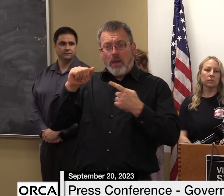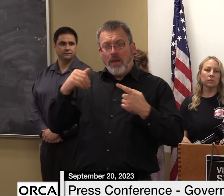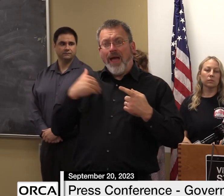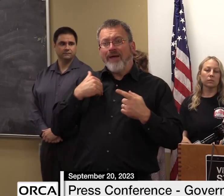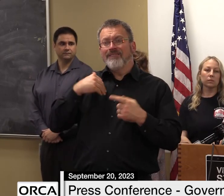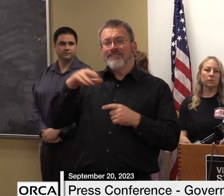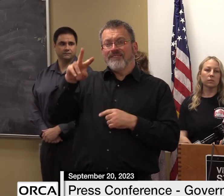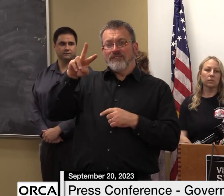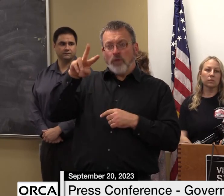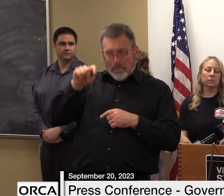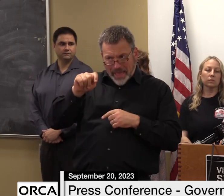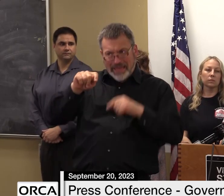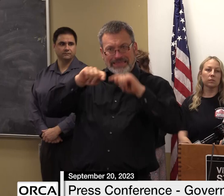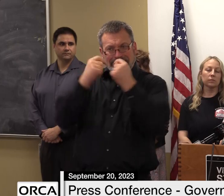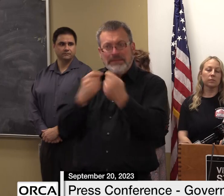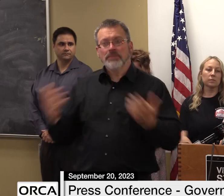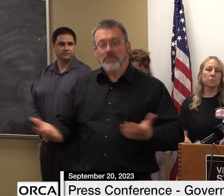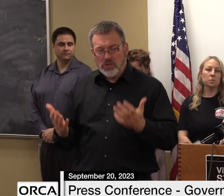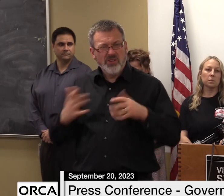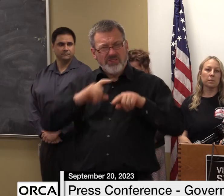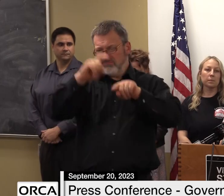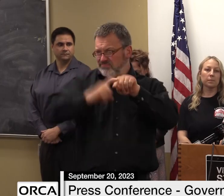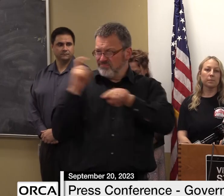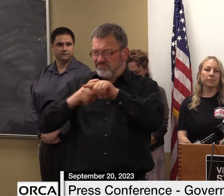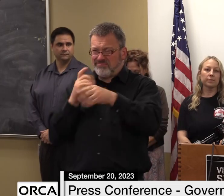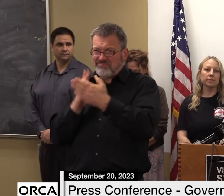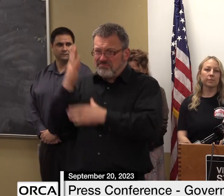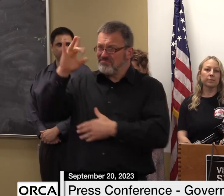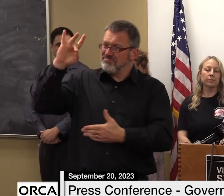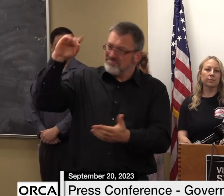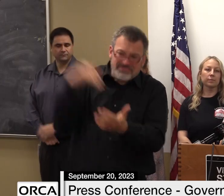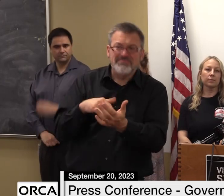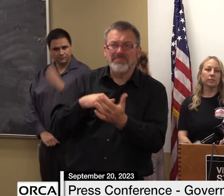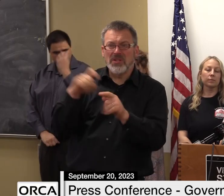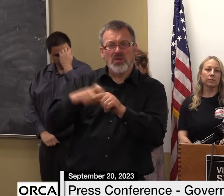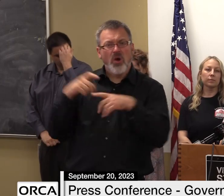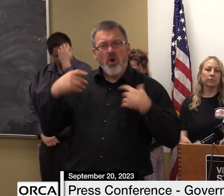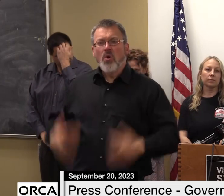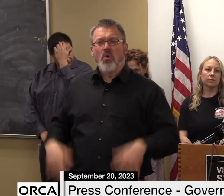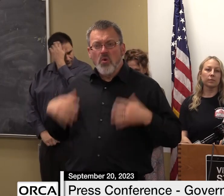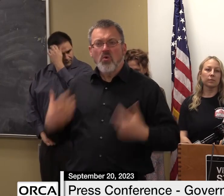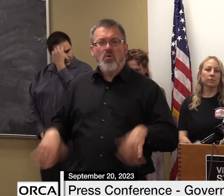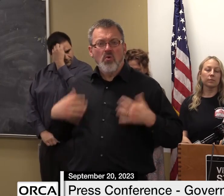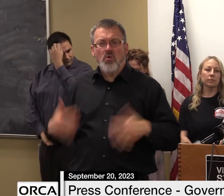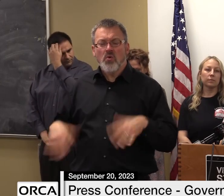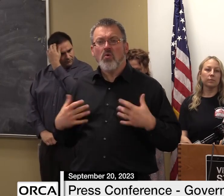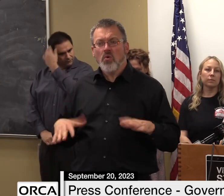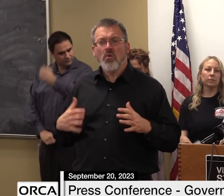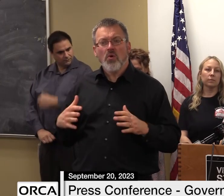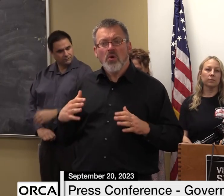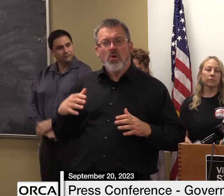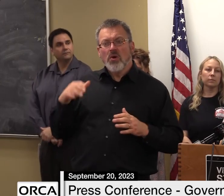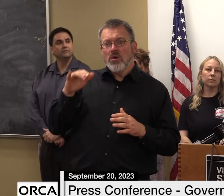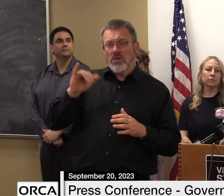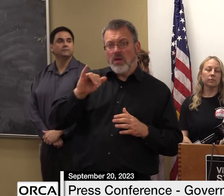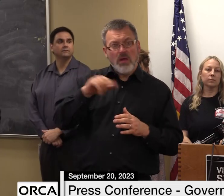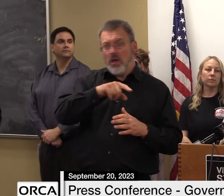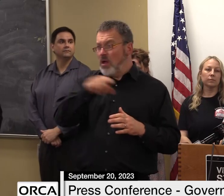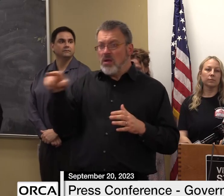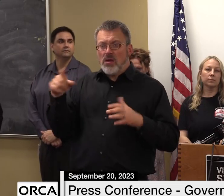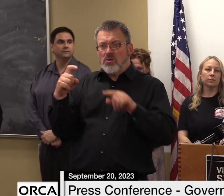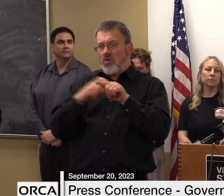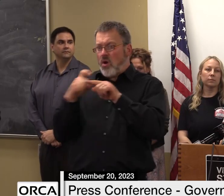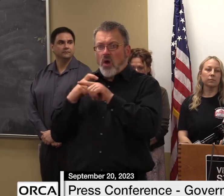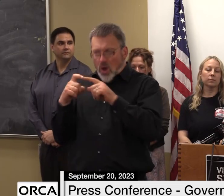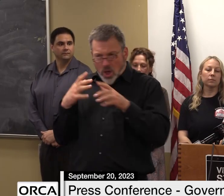7,900 calls to applicants. As a direct result of those calls and checking on the status, as